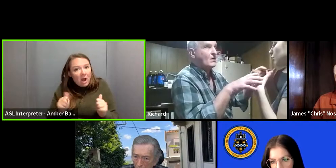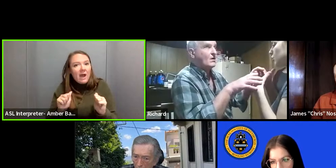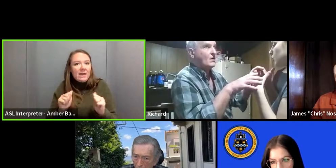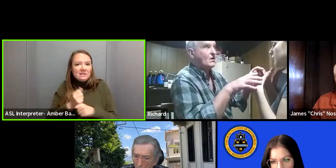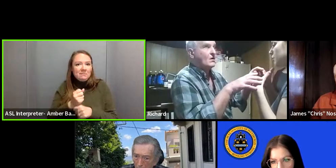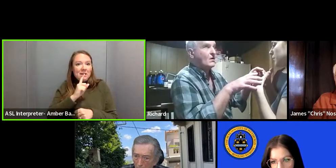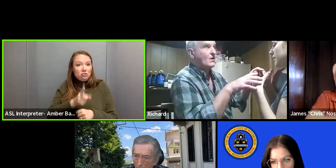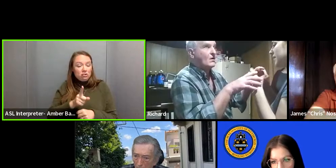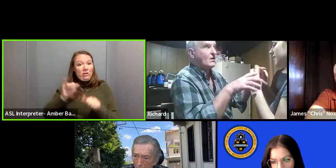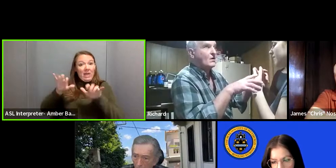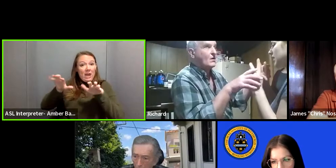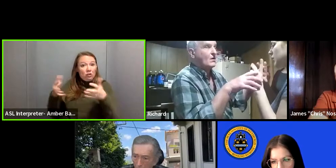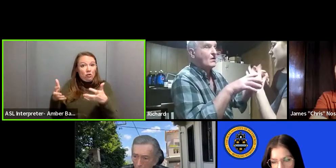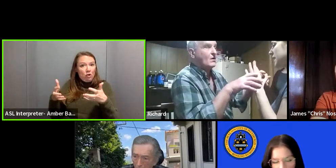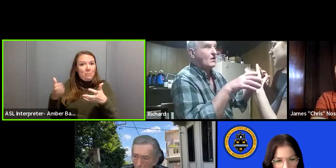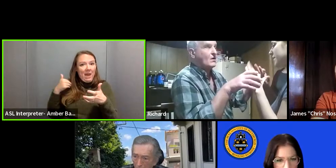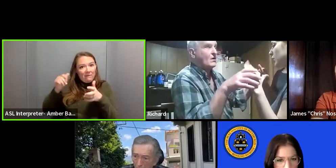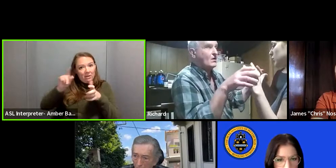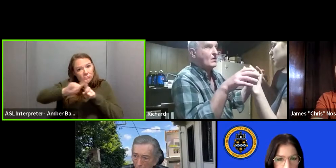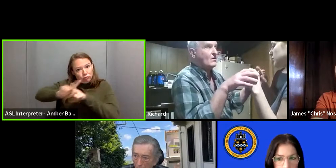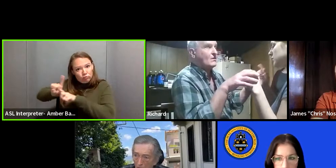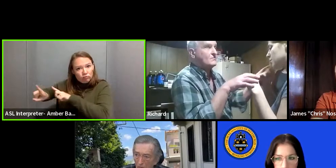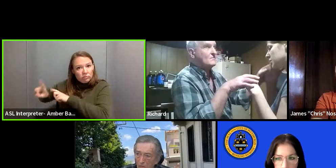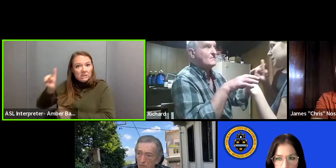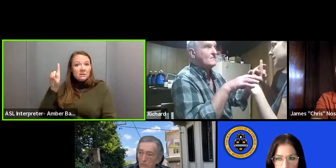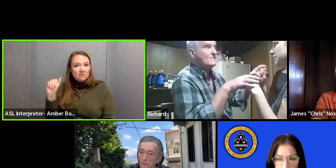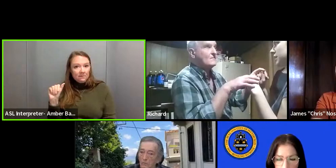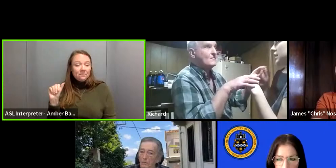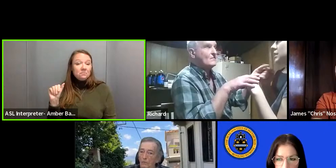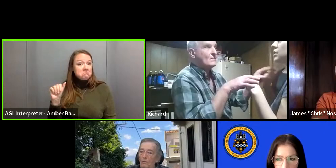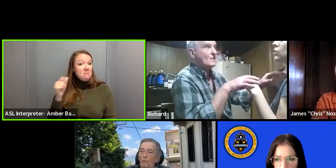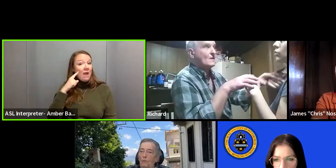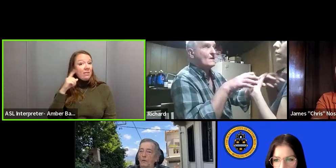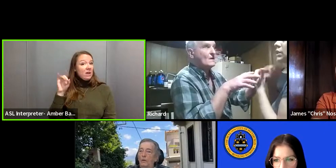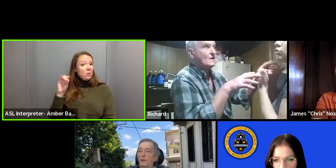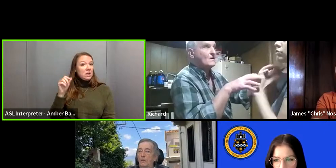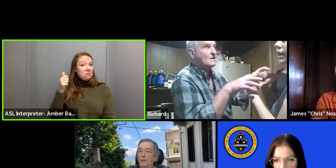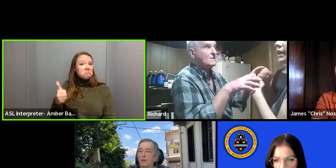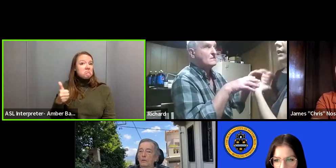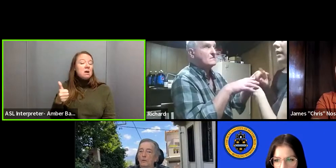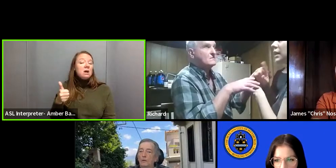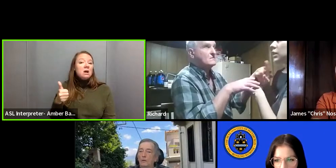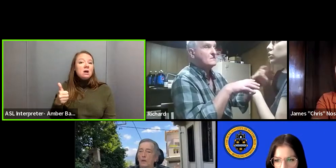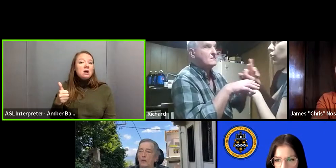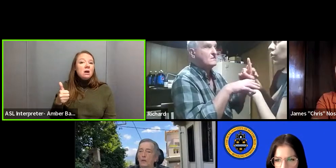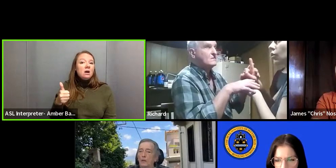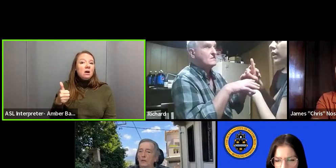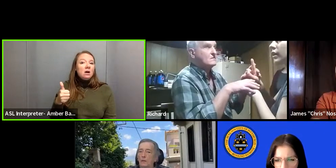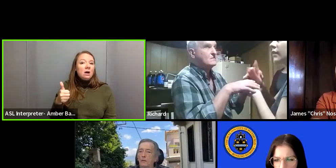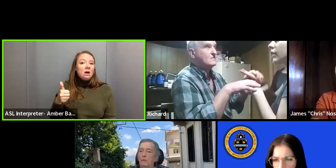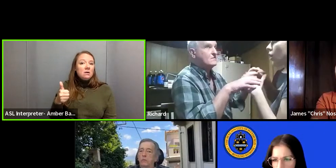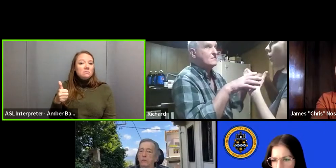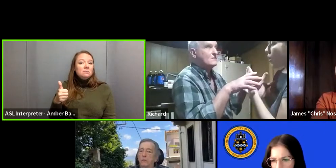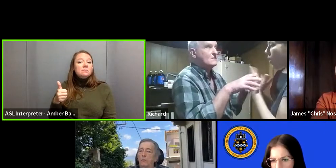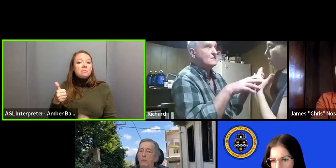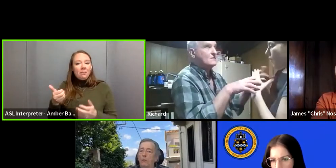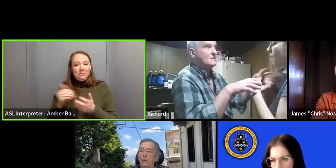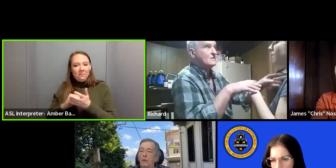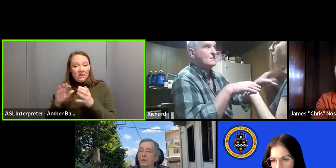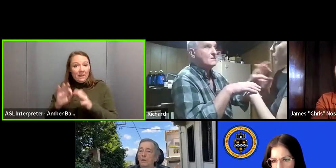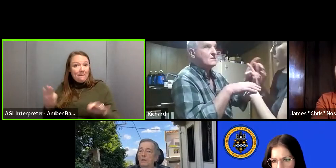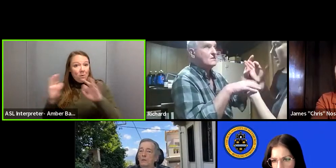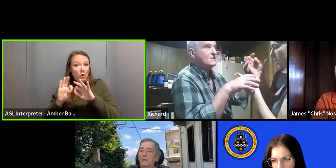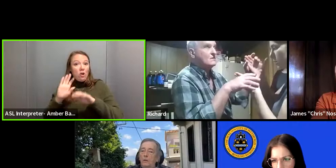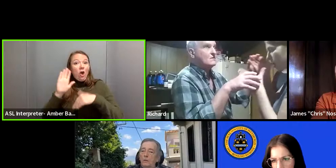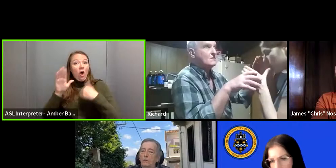we think we did a pretty good job of, but still we tried to make it so that all voices were heard, and not just